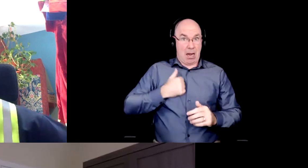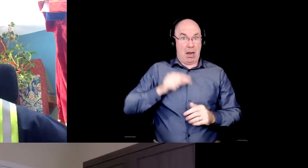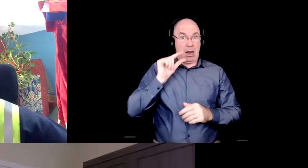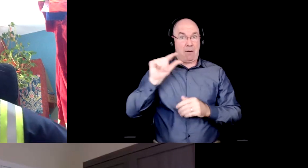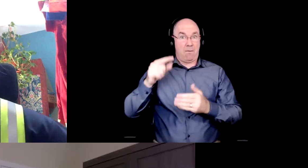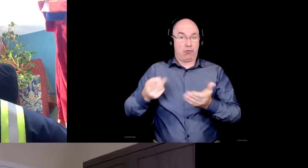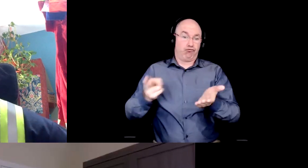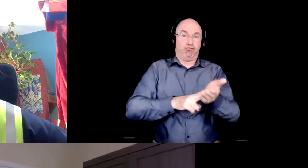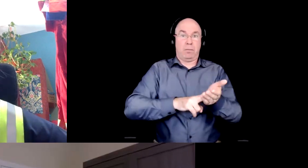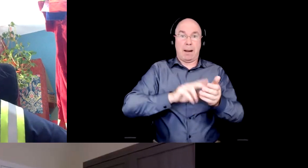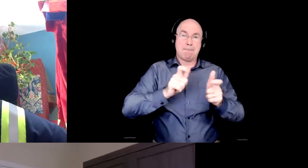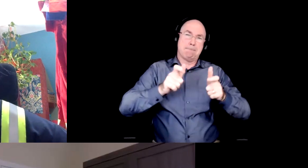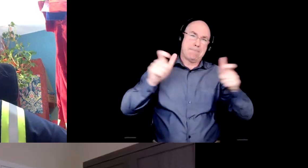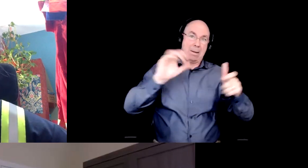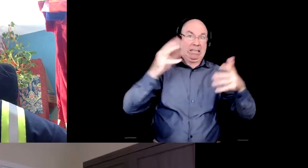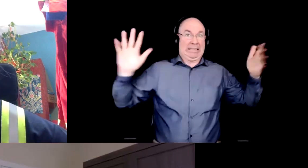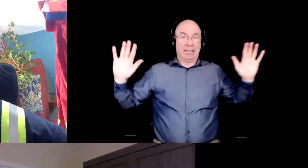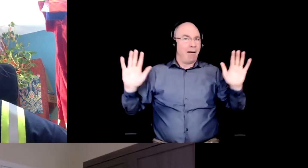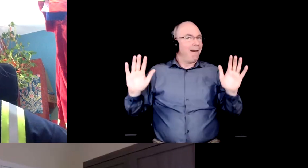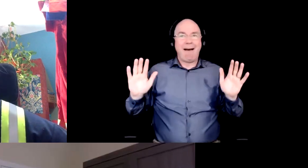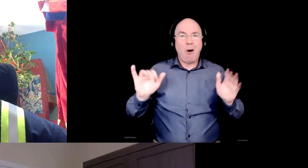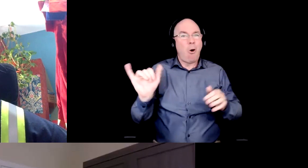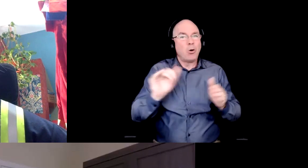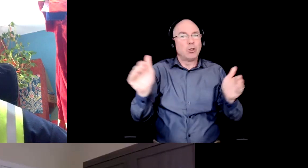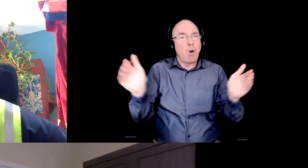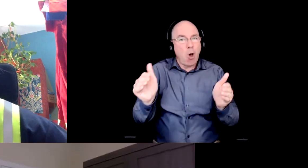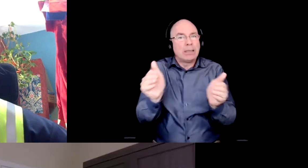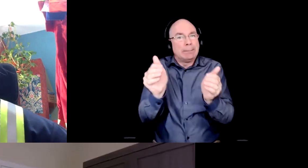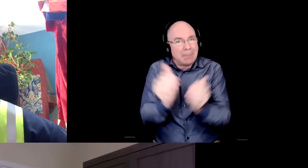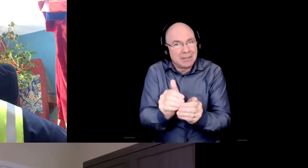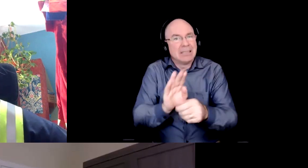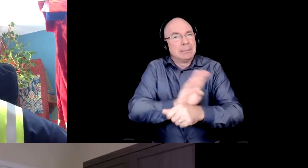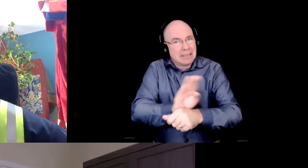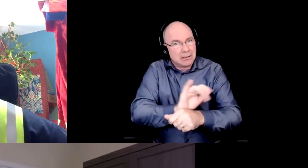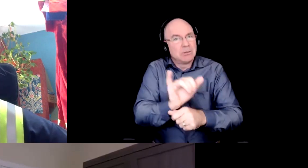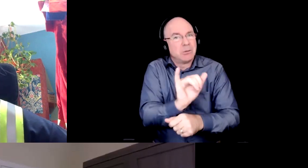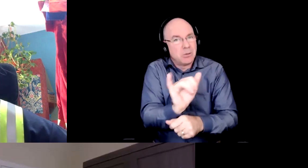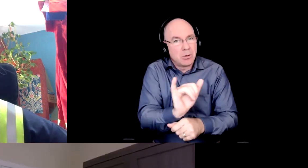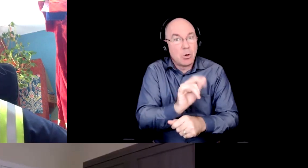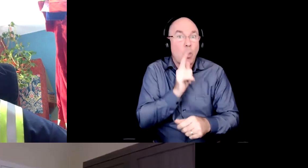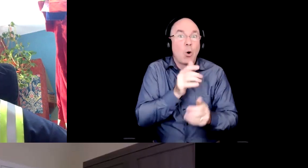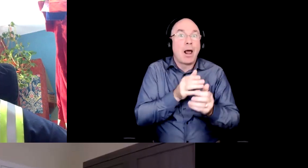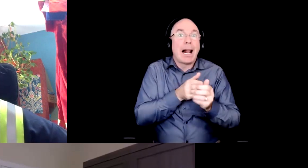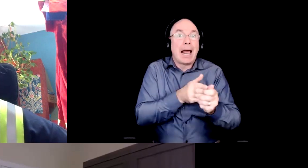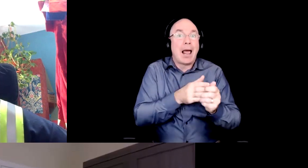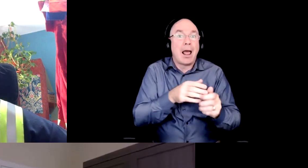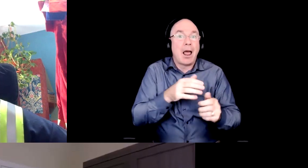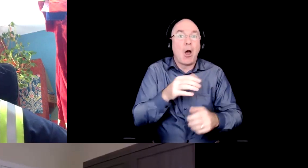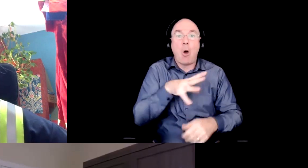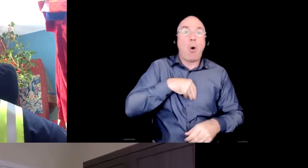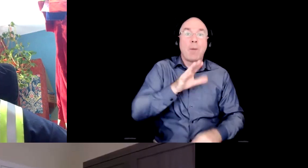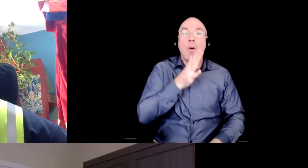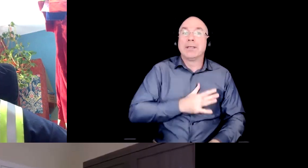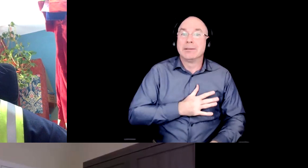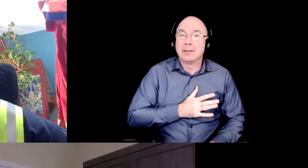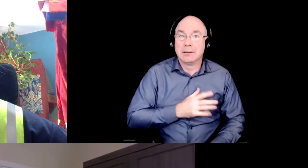enterprise. We're eager to do business with small and medium enterprise, and particularly those that are led by women. So I'm going to give you an